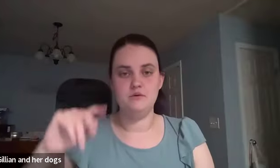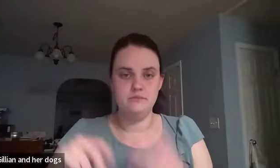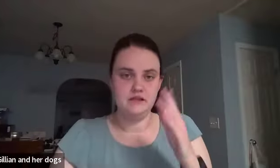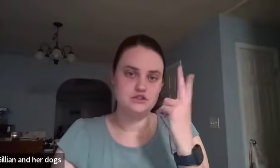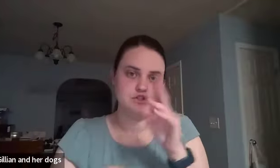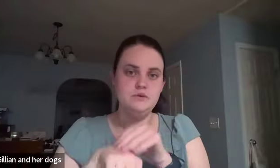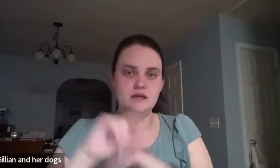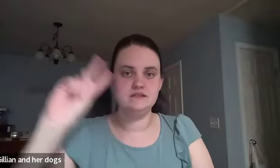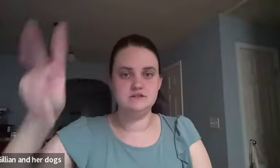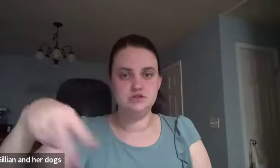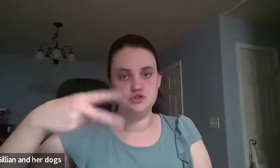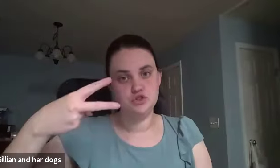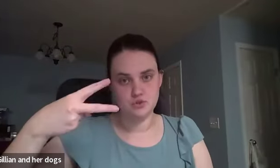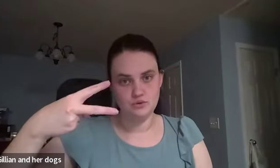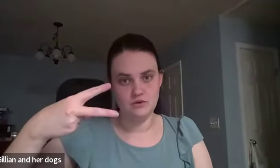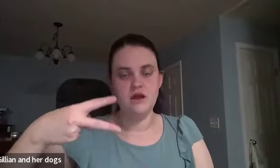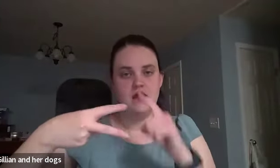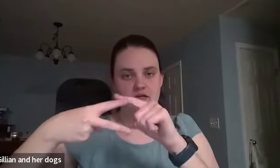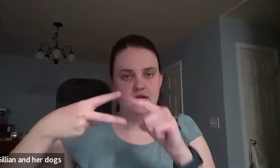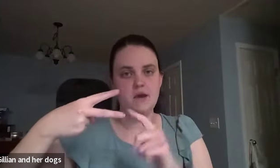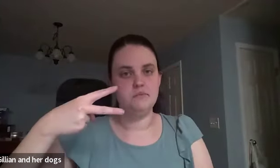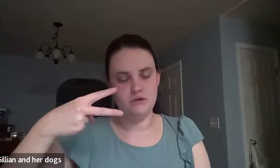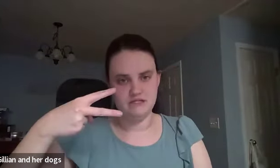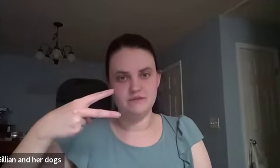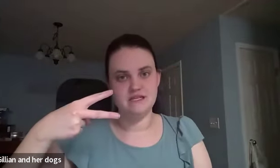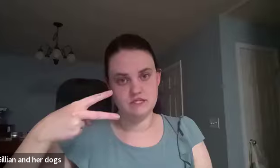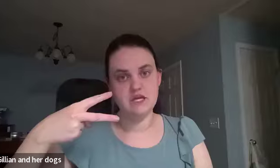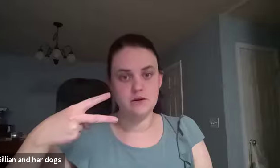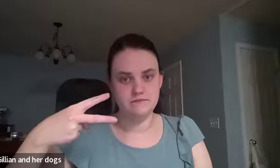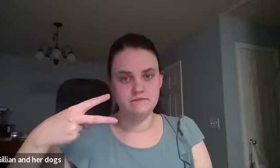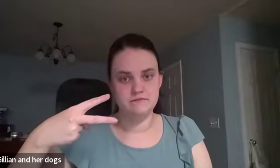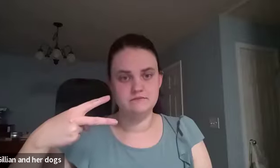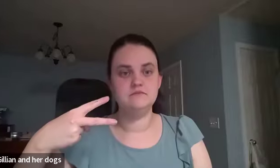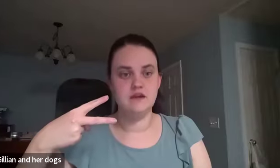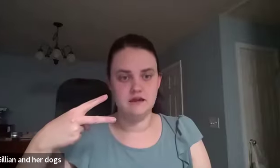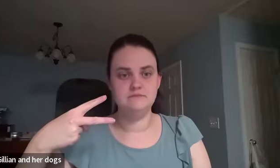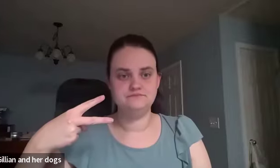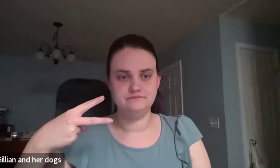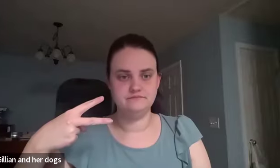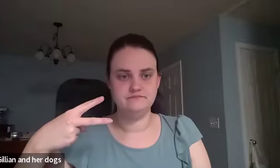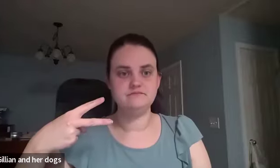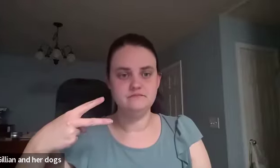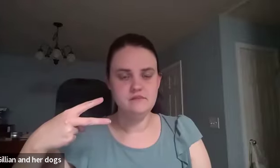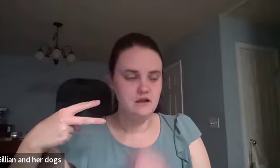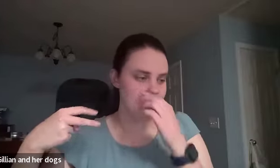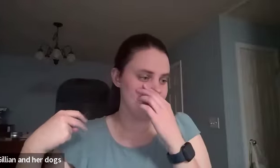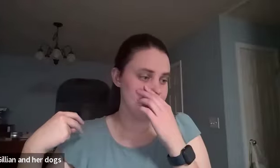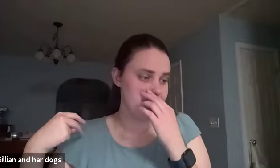I would be like two pets, two. And then I would point to them and say what they are. Okay? For